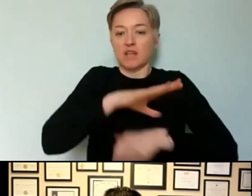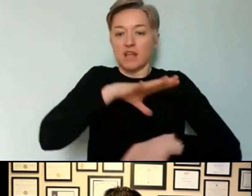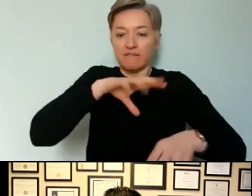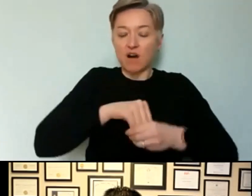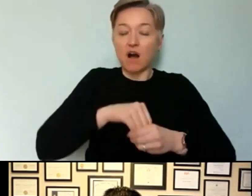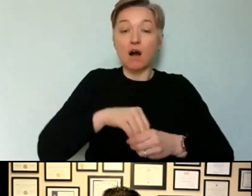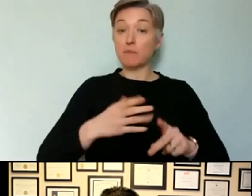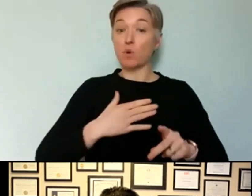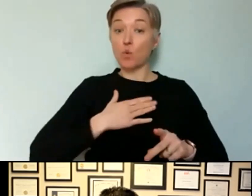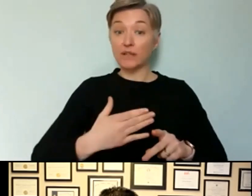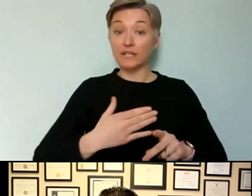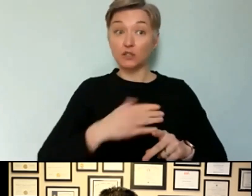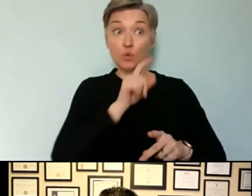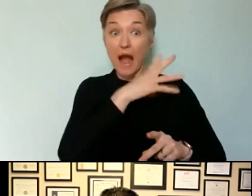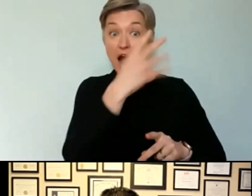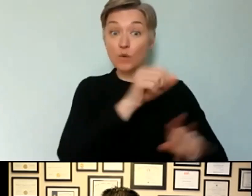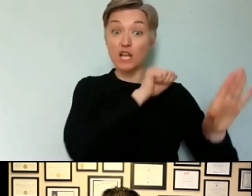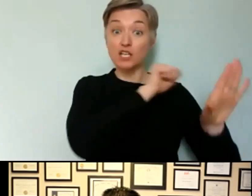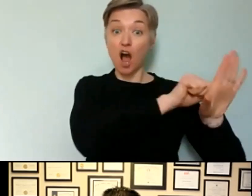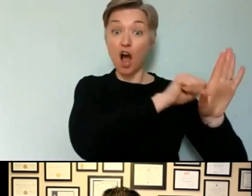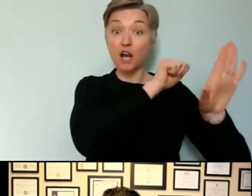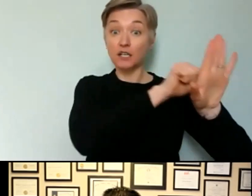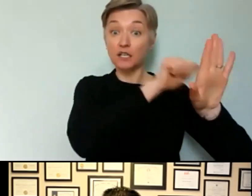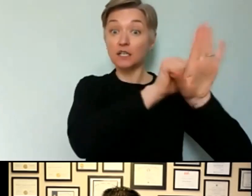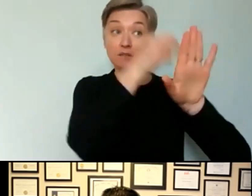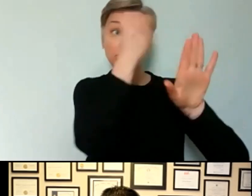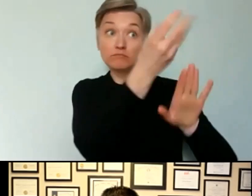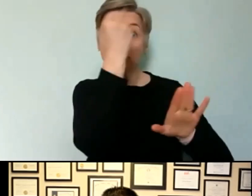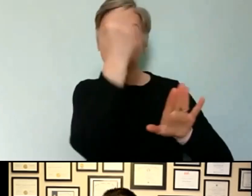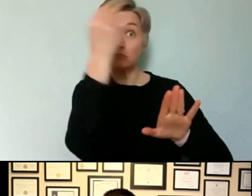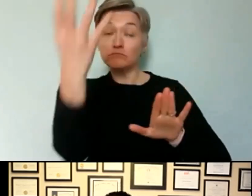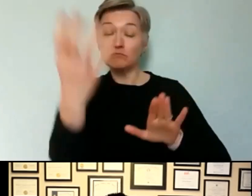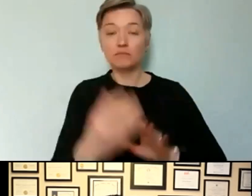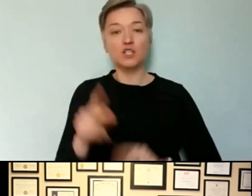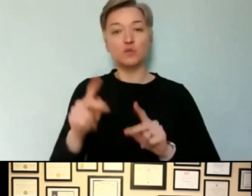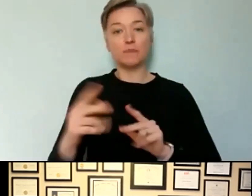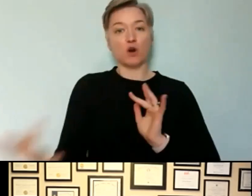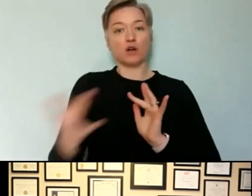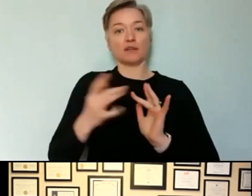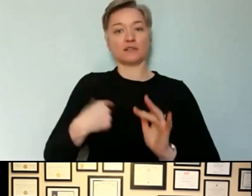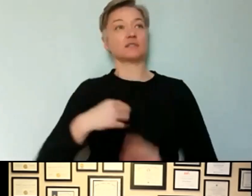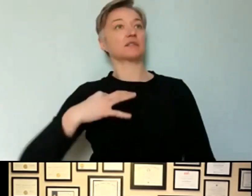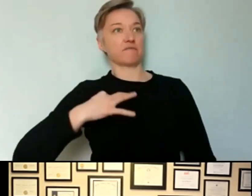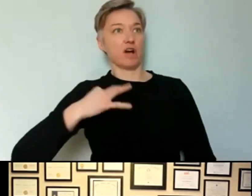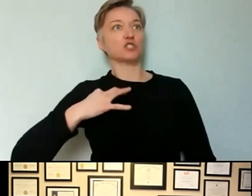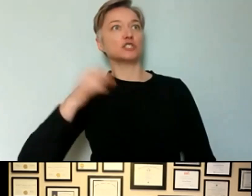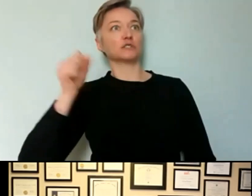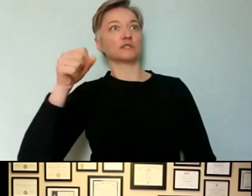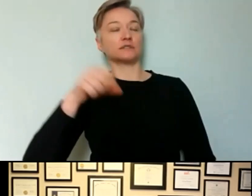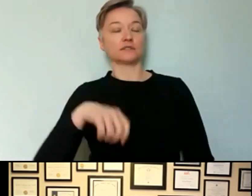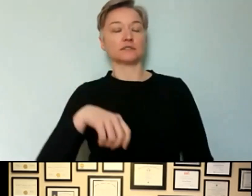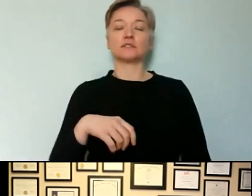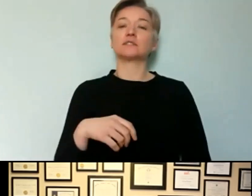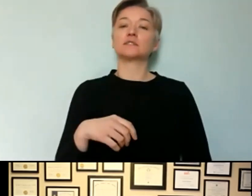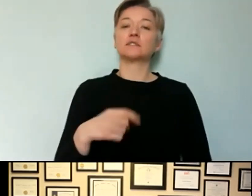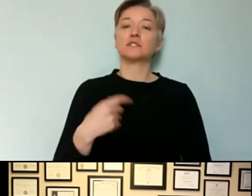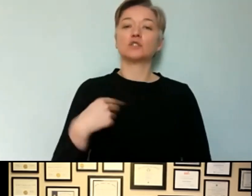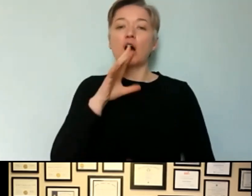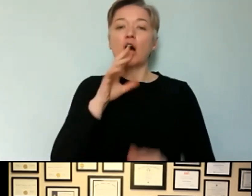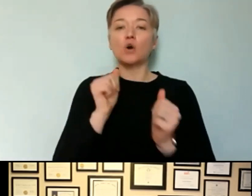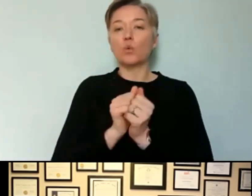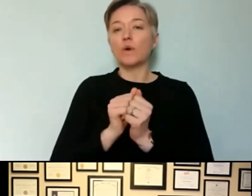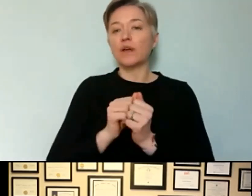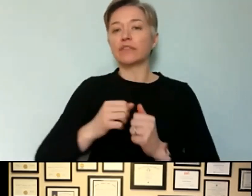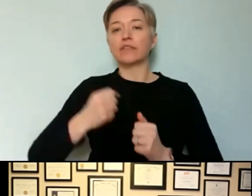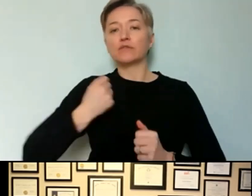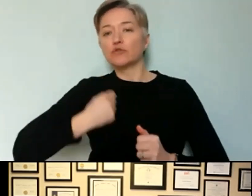door to door. And so people were able to contact us and say, yes, we'd like to volunteer. We talked to sororities, we talked to